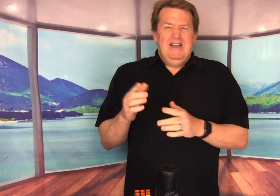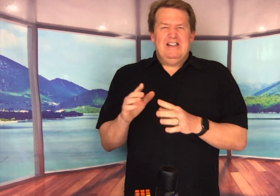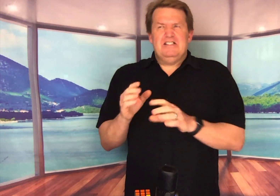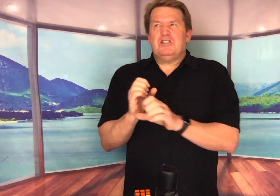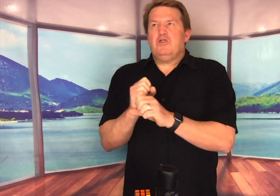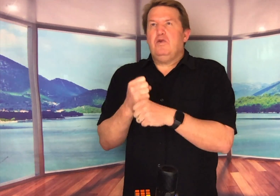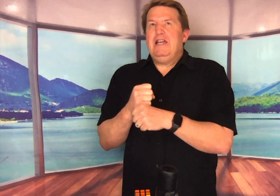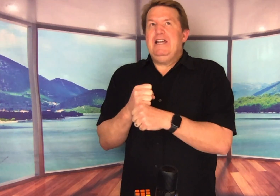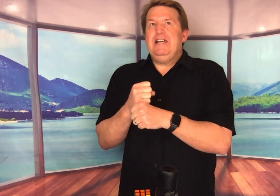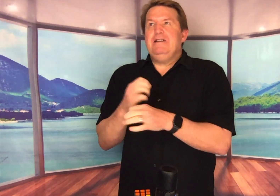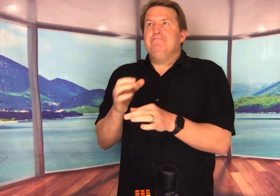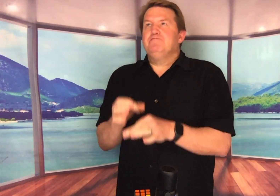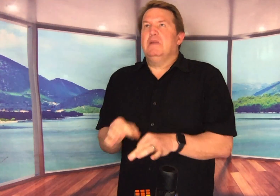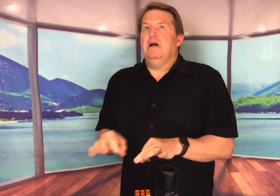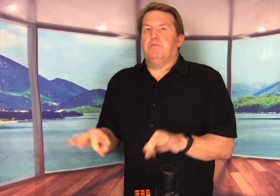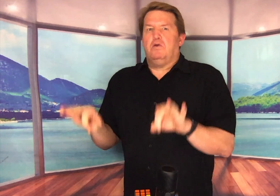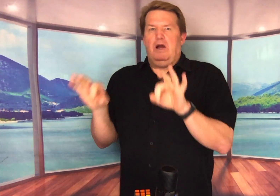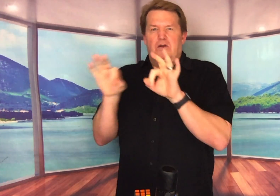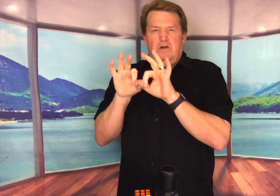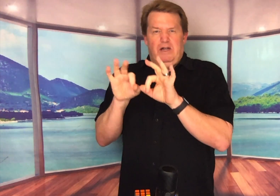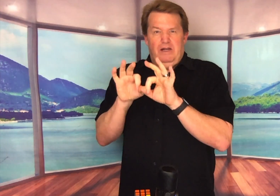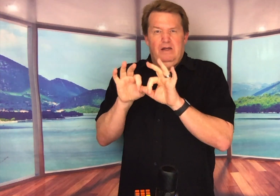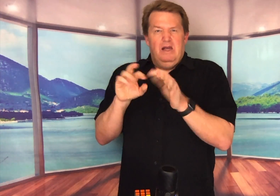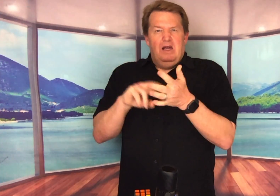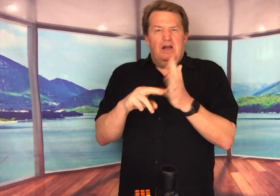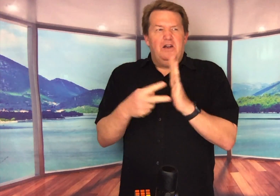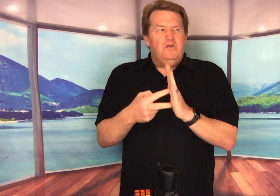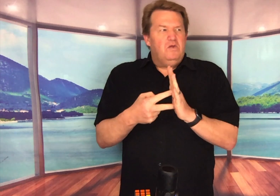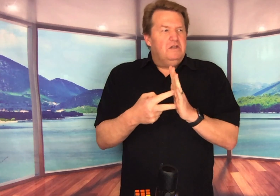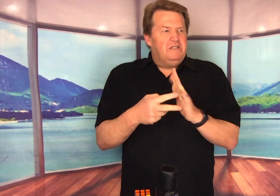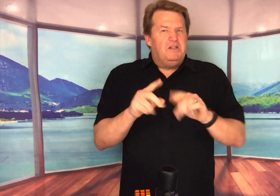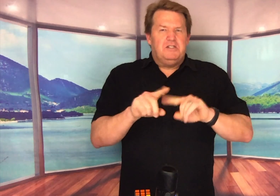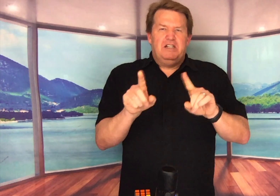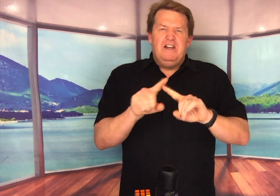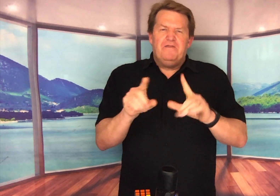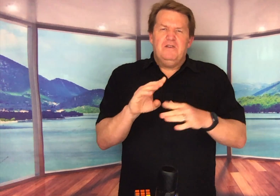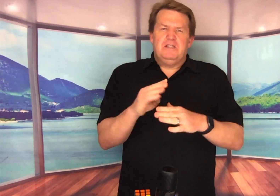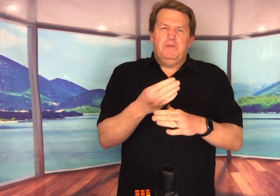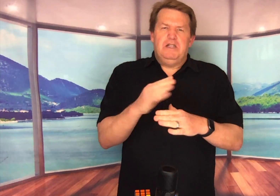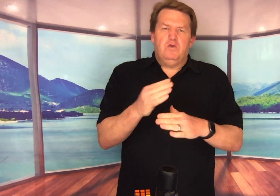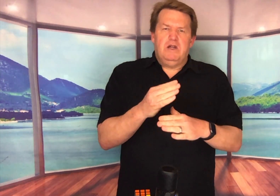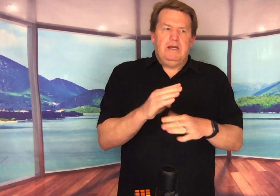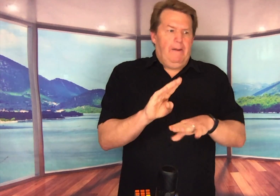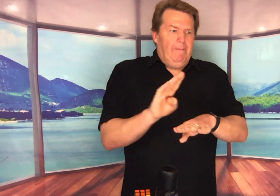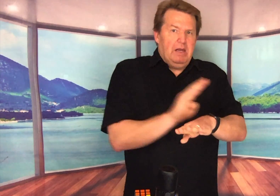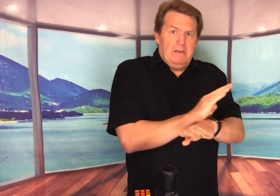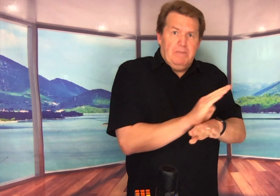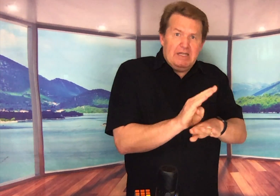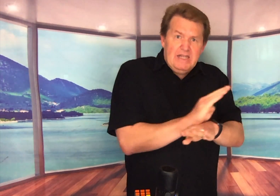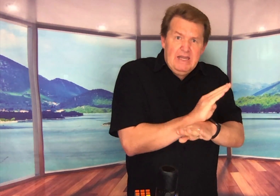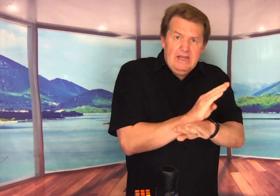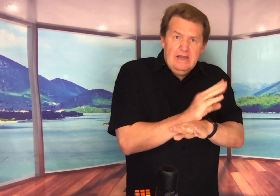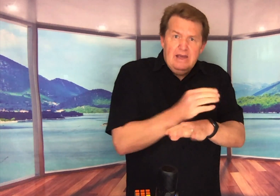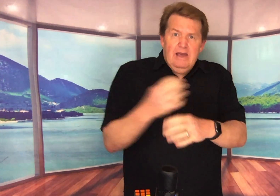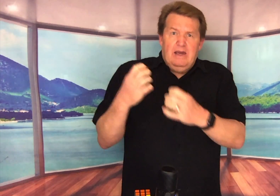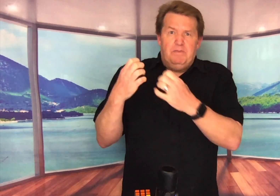it's creating a priority. In other words, there's a difference between being busy and